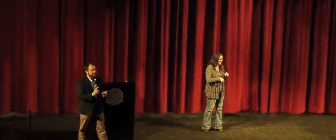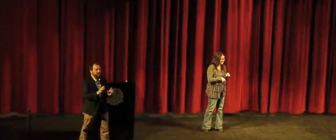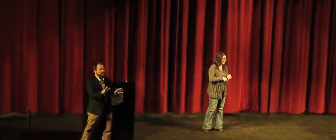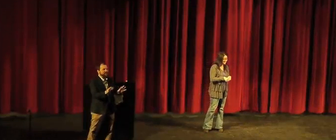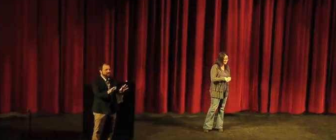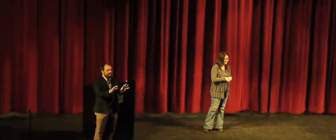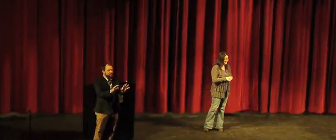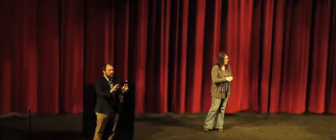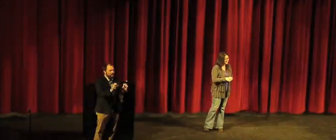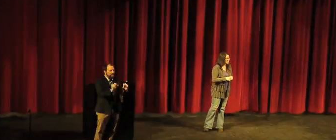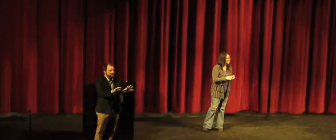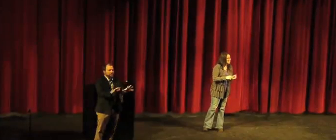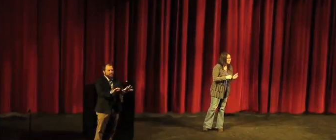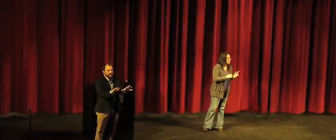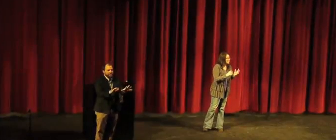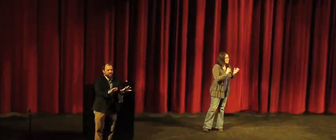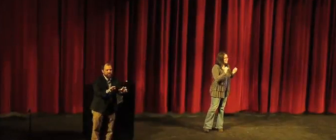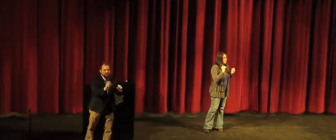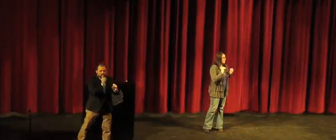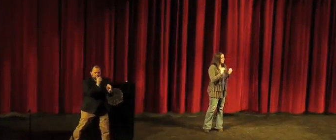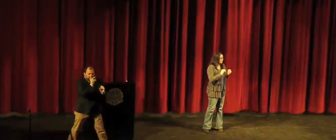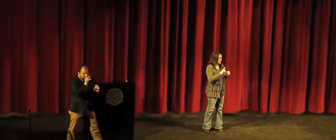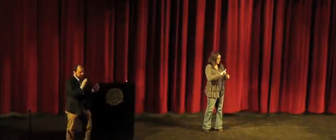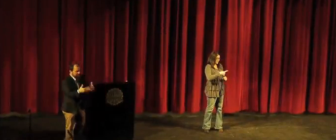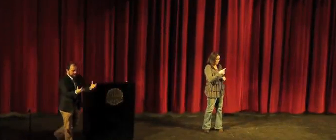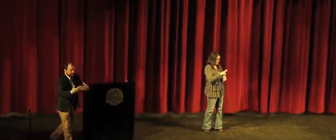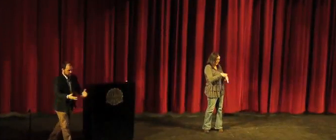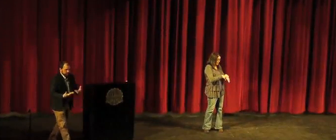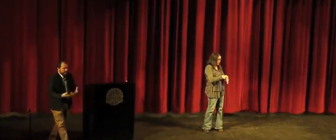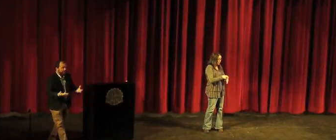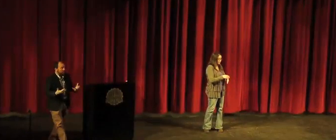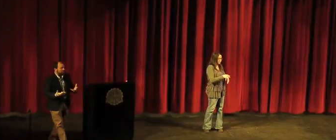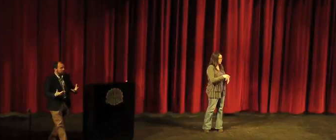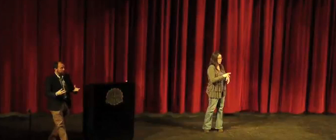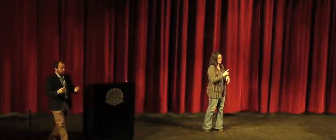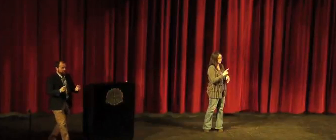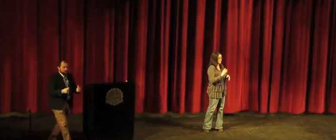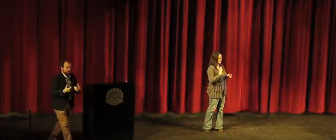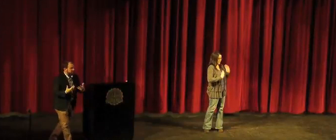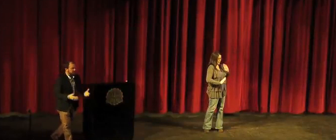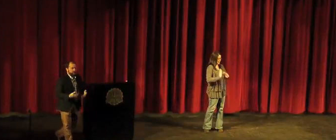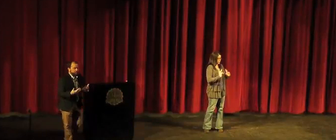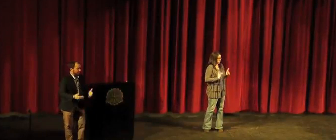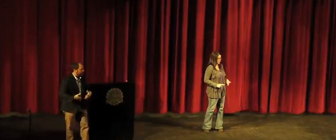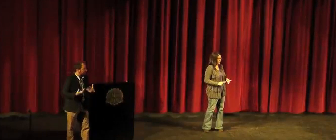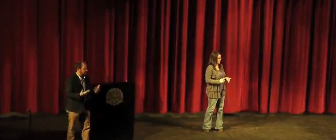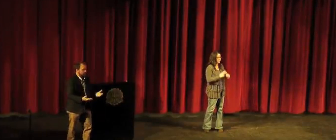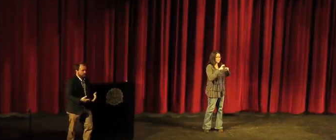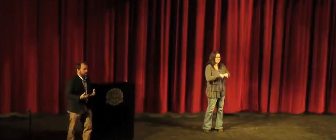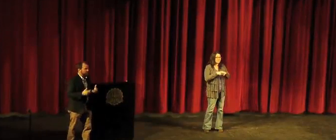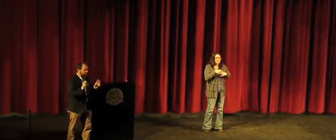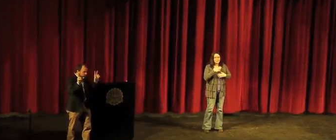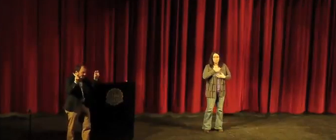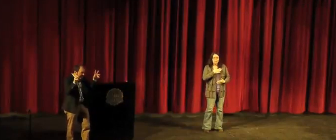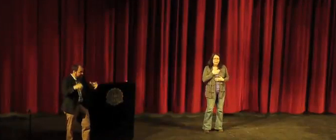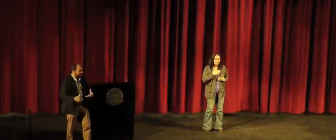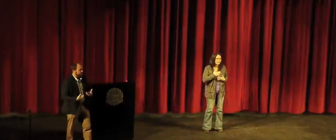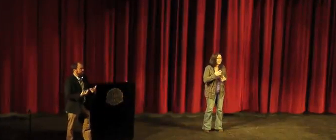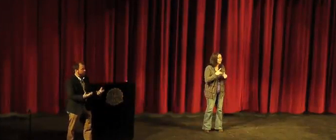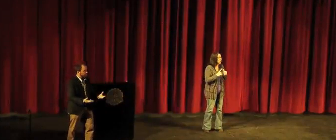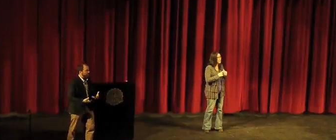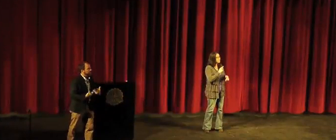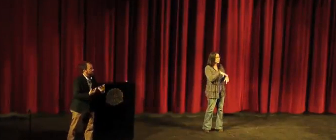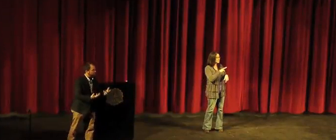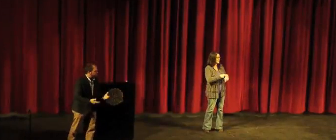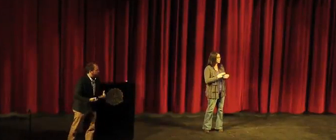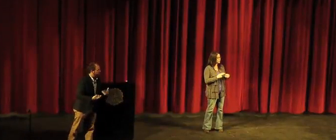elephants. Anyway, so in first nature, right, as just biological creatures, we're sitting here breathing. Our first nature